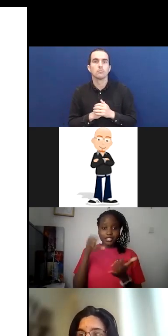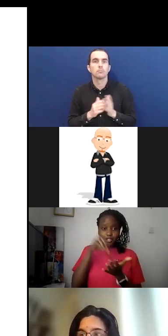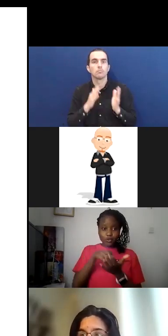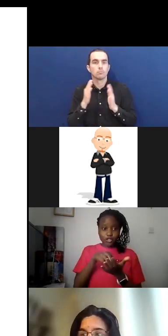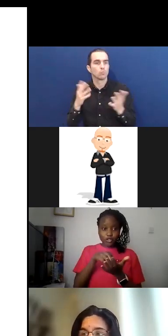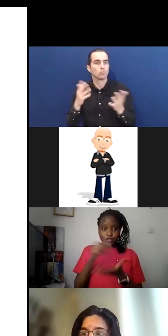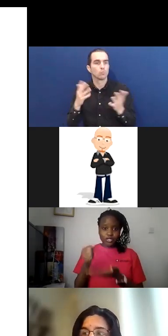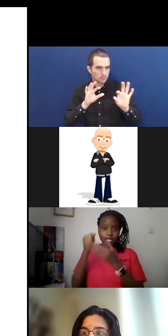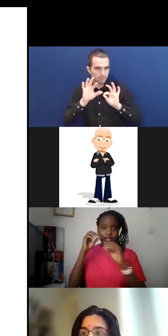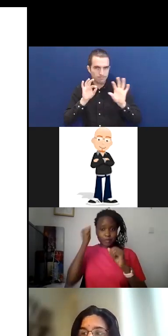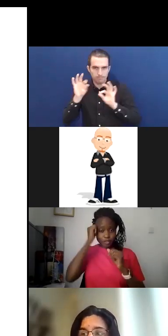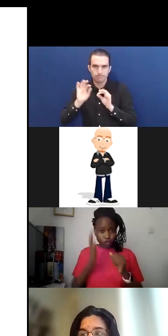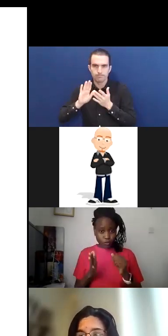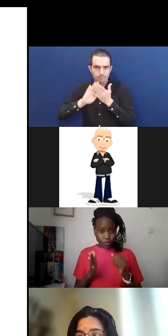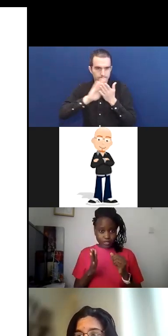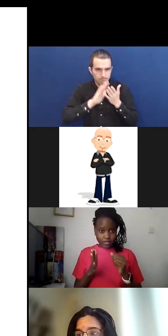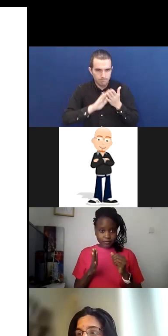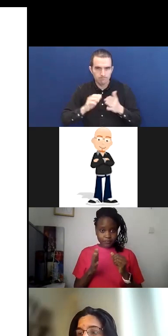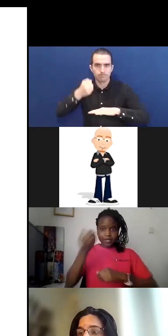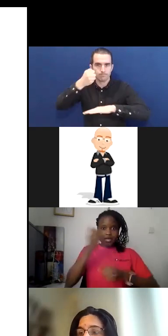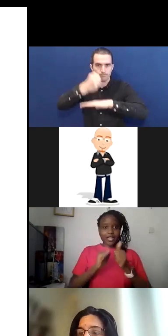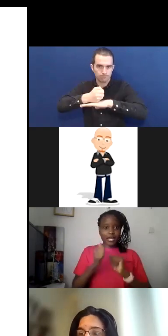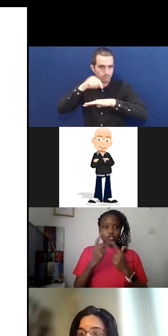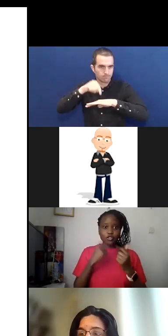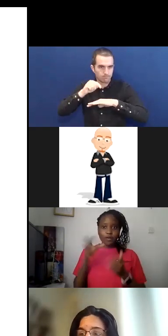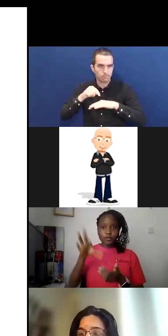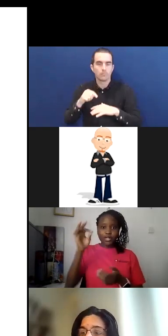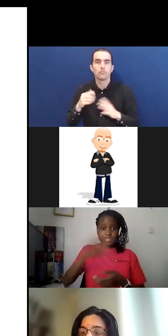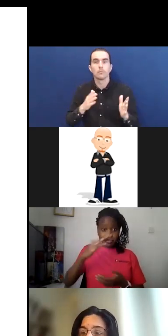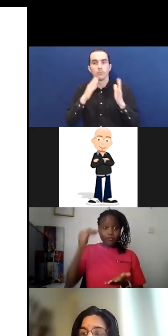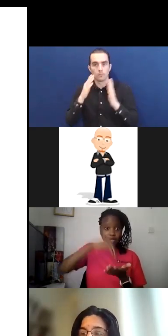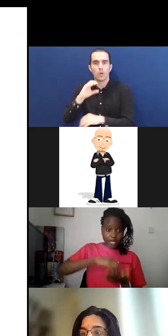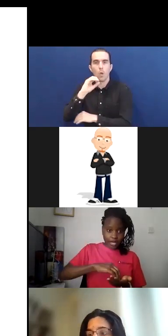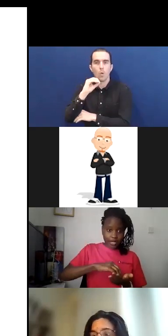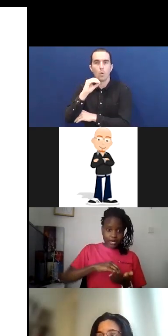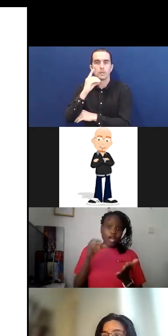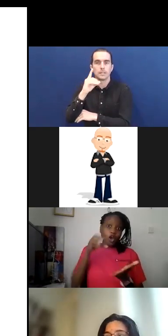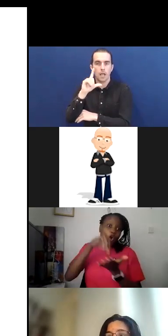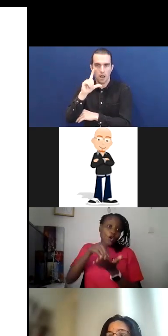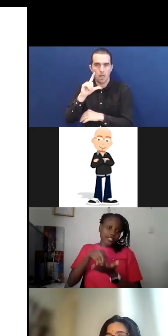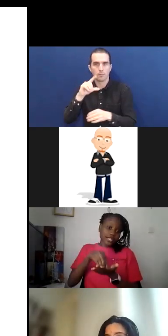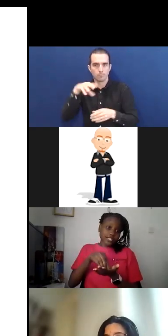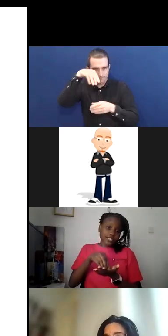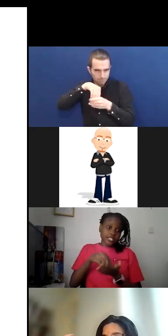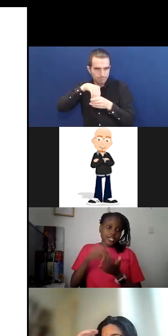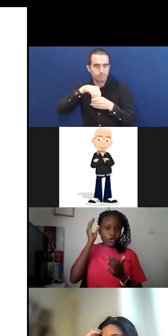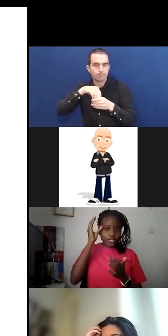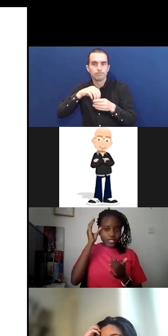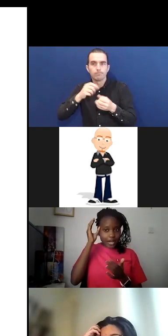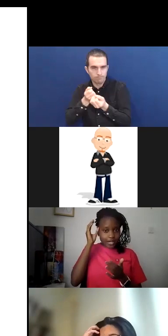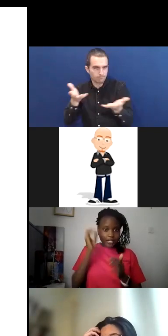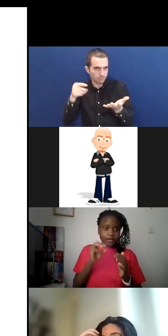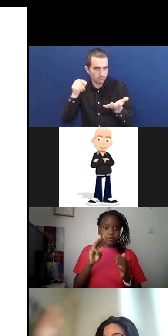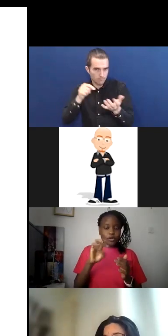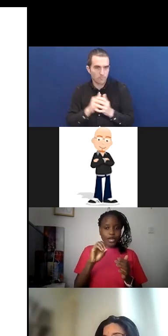of the prerequisite actions, we're talking about selecting platforms again, devising content, considering modalities, and